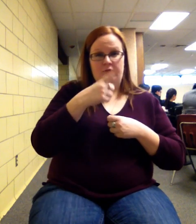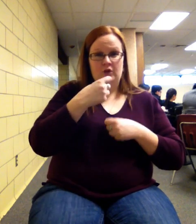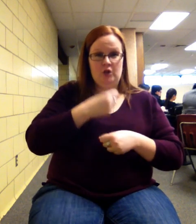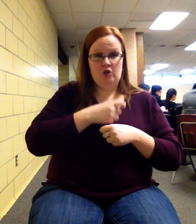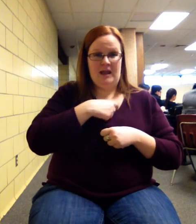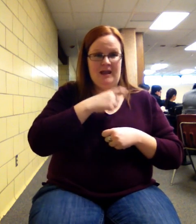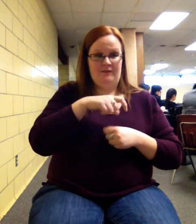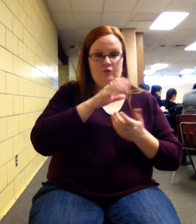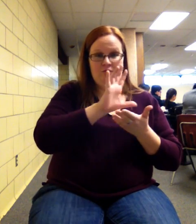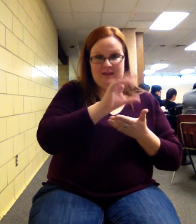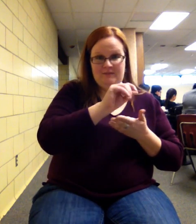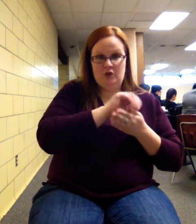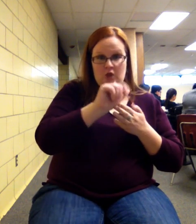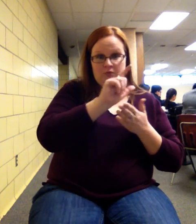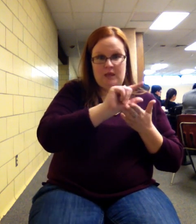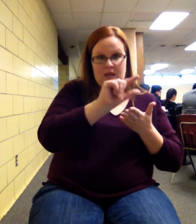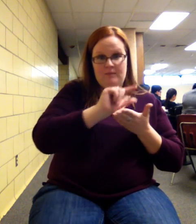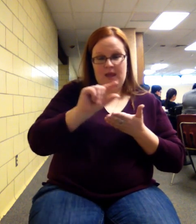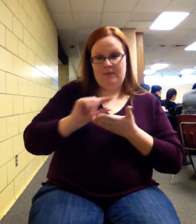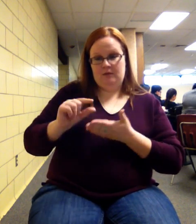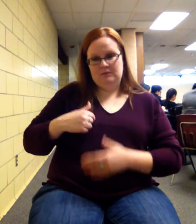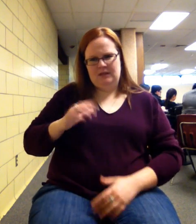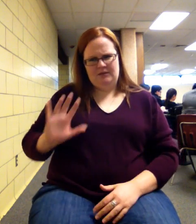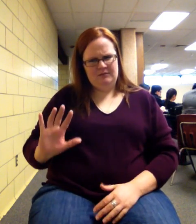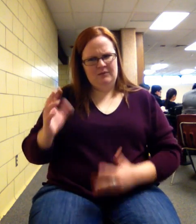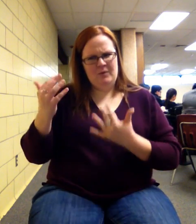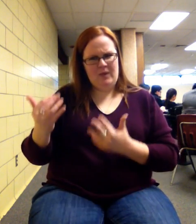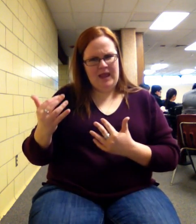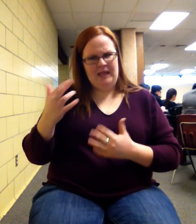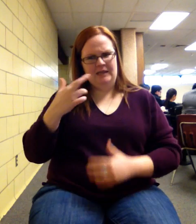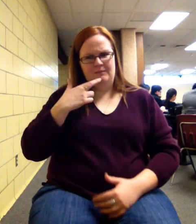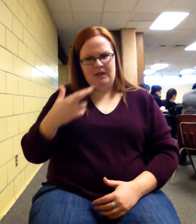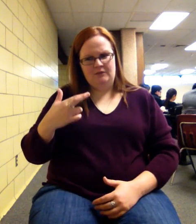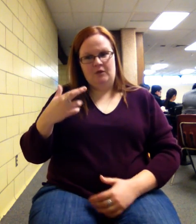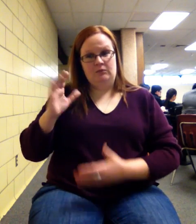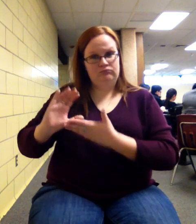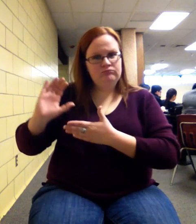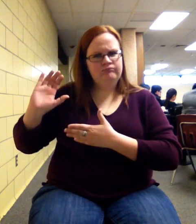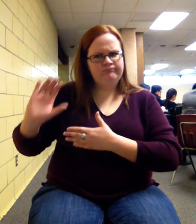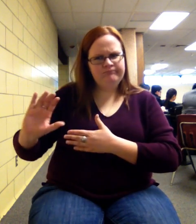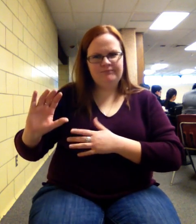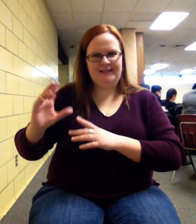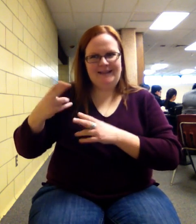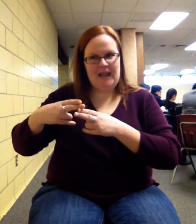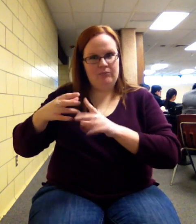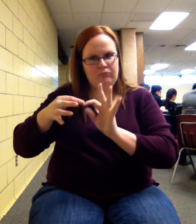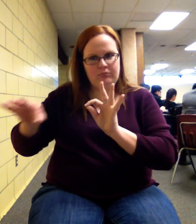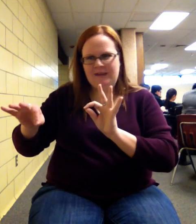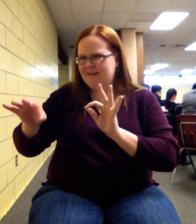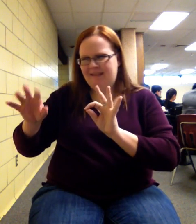make $50 payments. And I was like, wait a minute, best friend's name inserted here. That math doesn't work out.